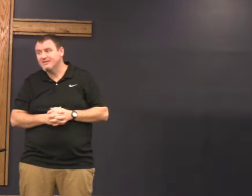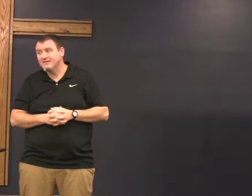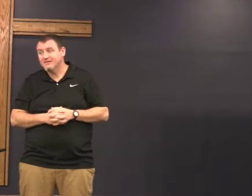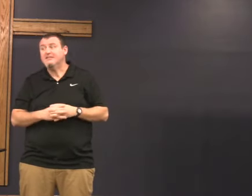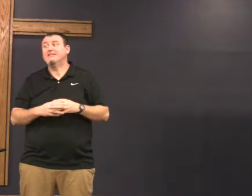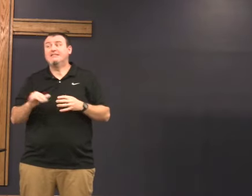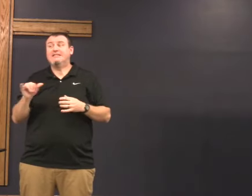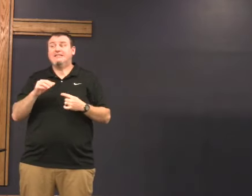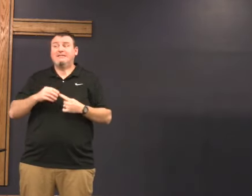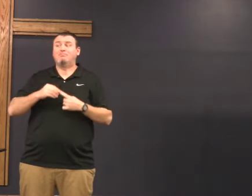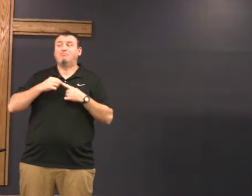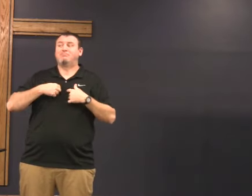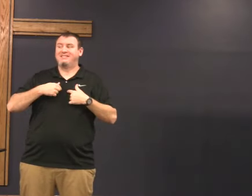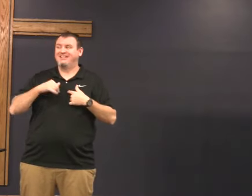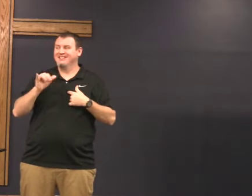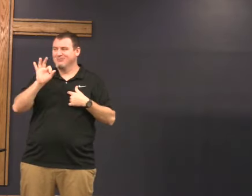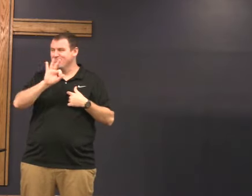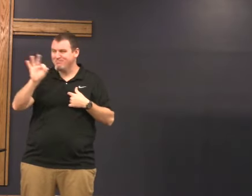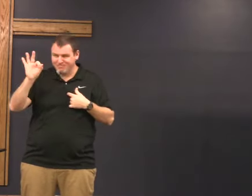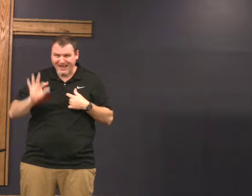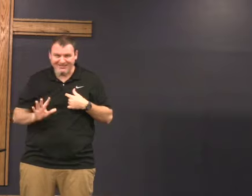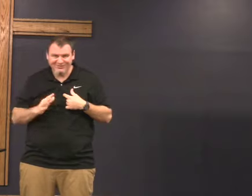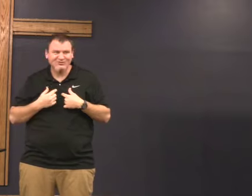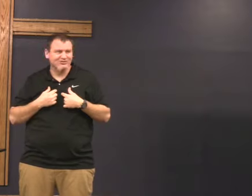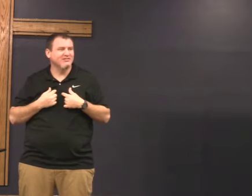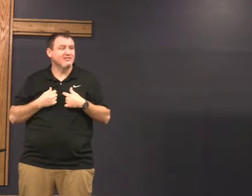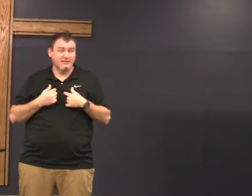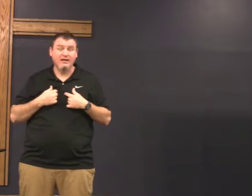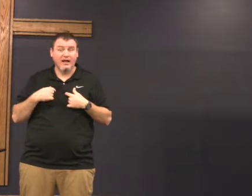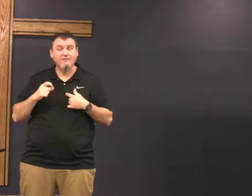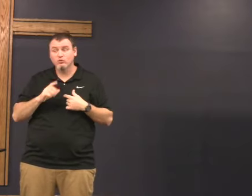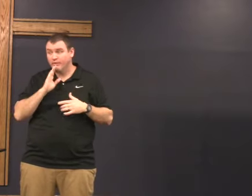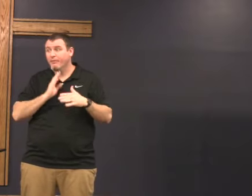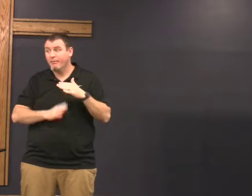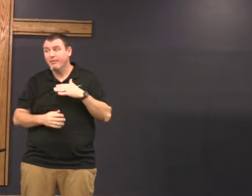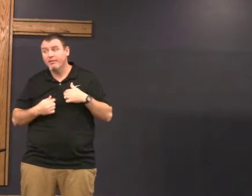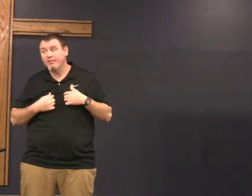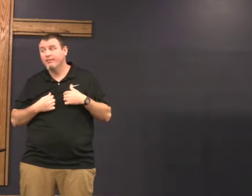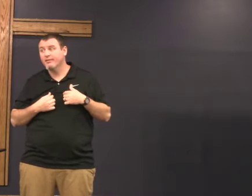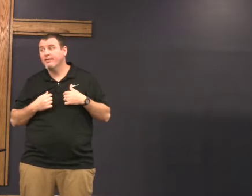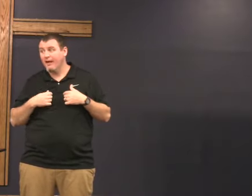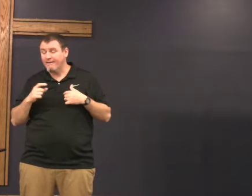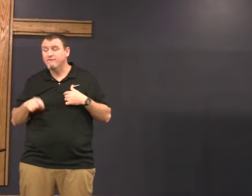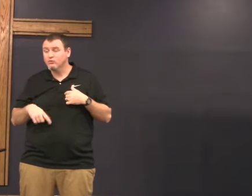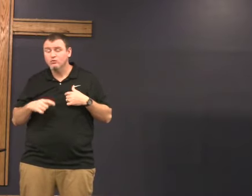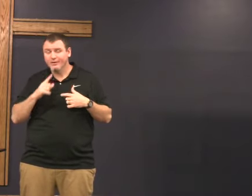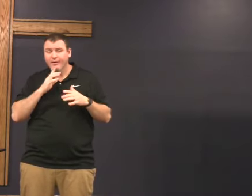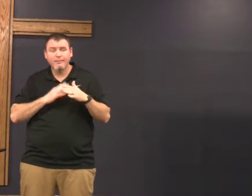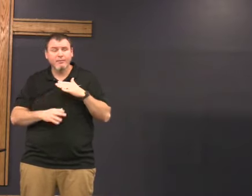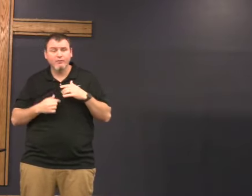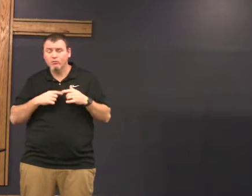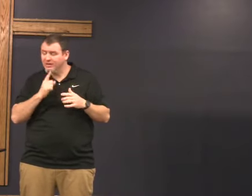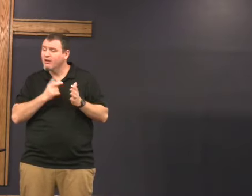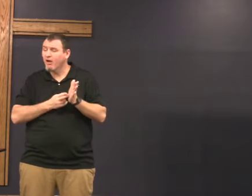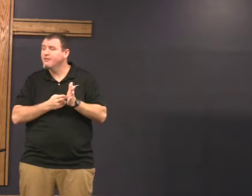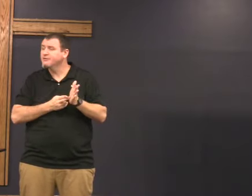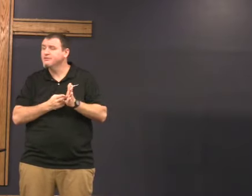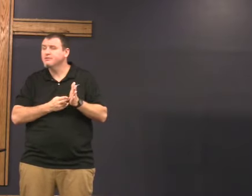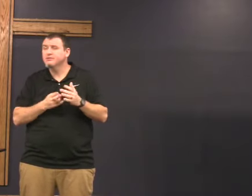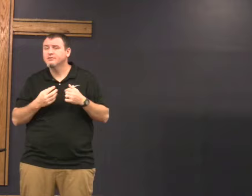to remain humble. Especially for me as pastor, I really have to be humble. And